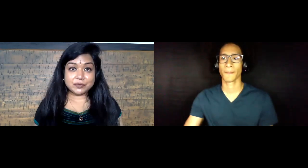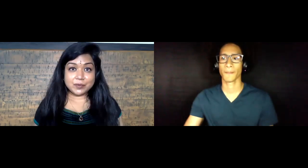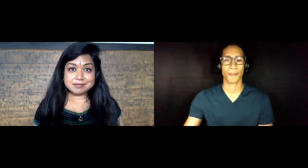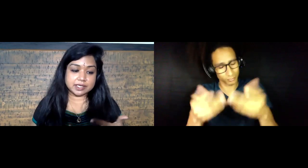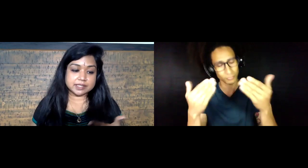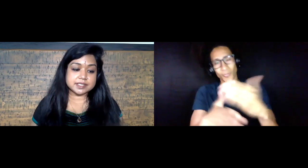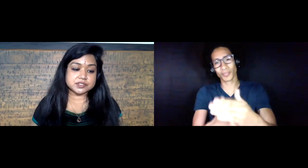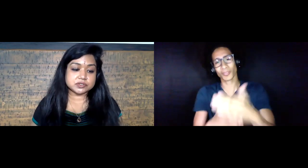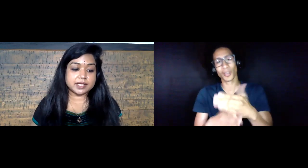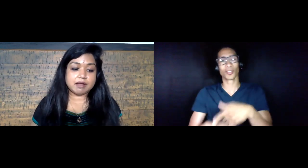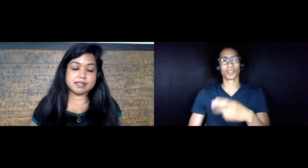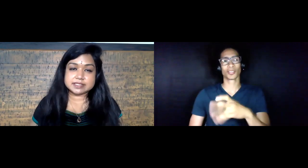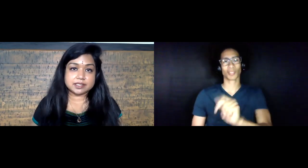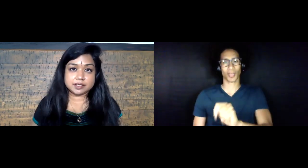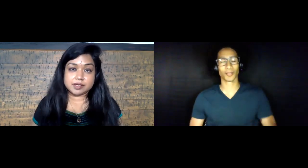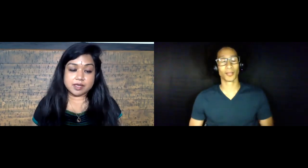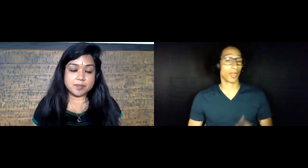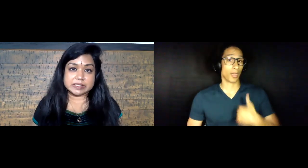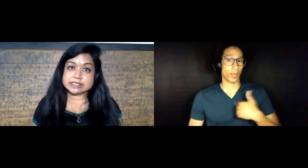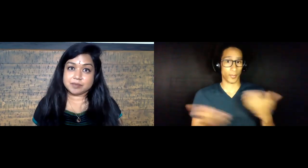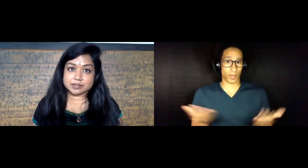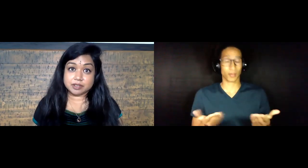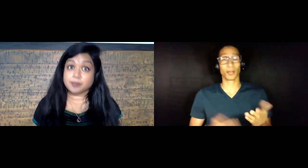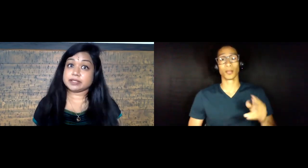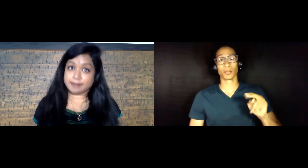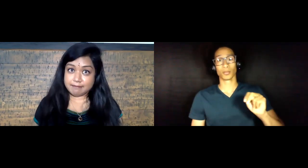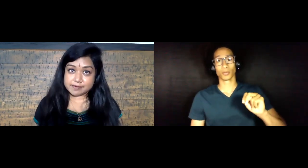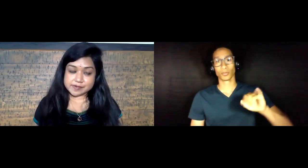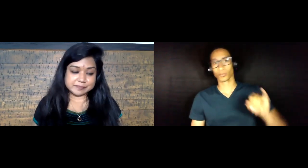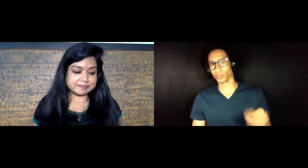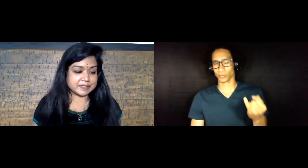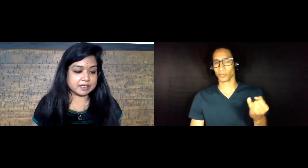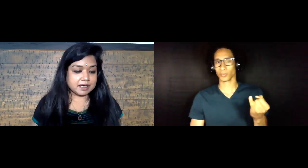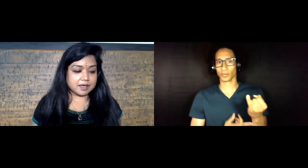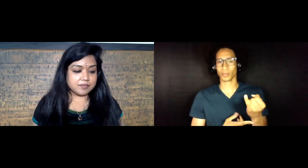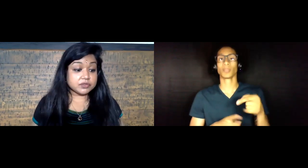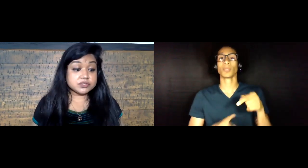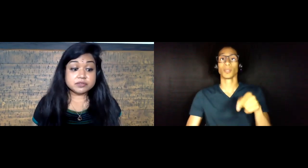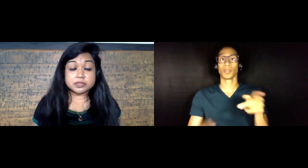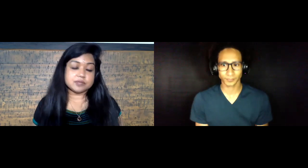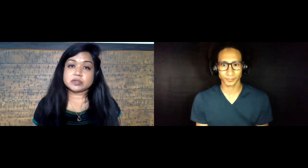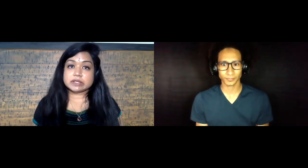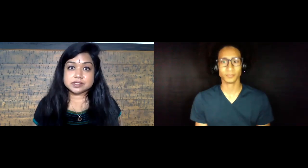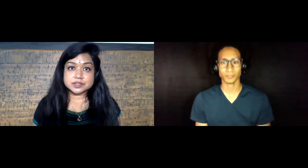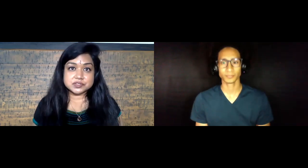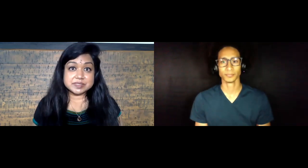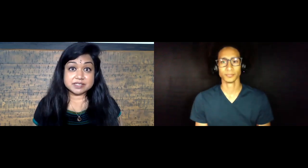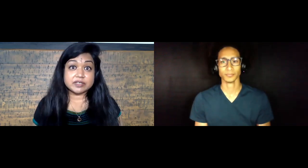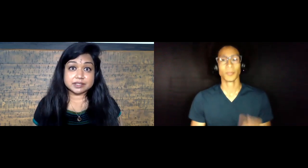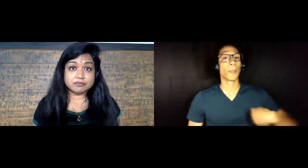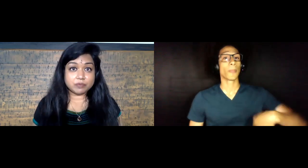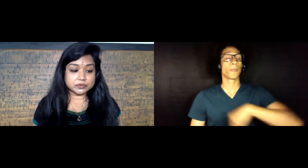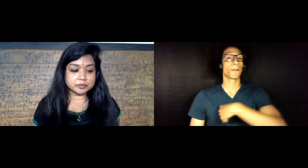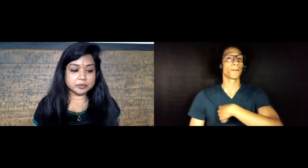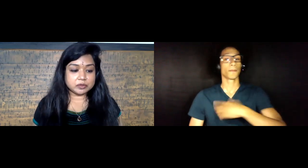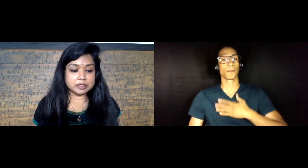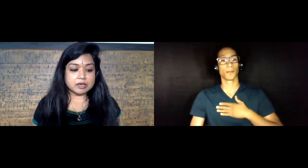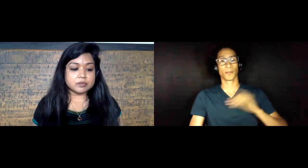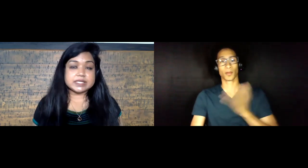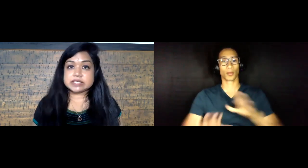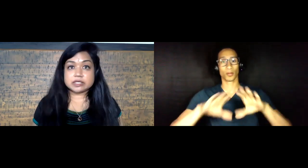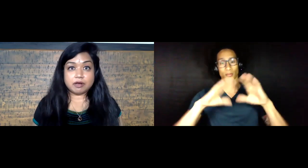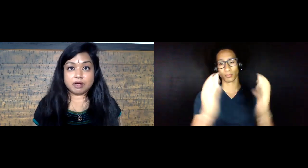Hi, everyone. Thank you so much for joining us tonight for this amazing conversation with Clover Hope and Anik Khan. My